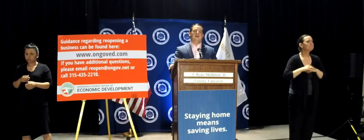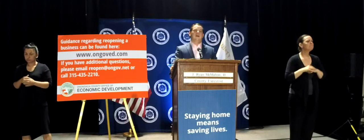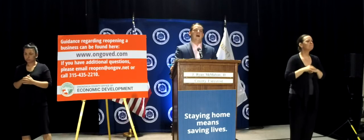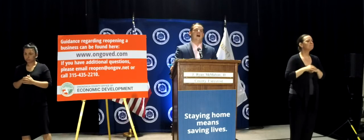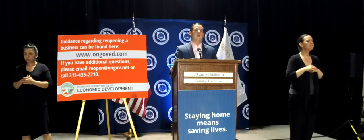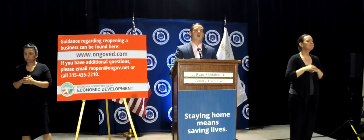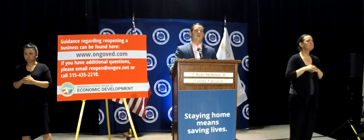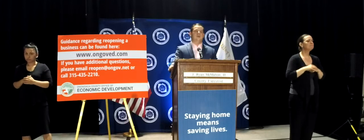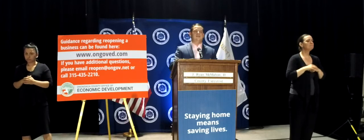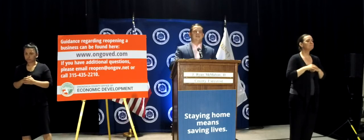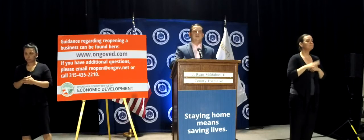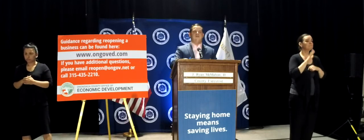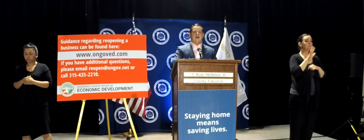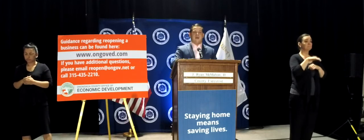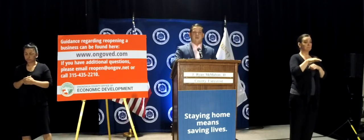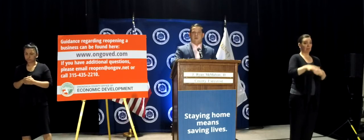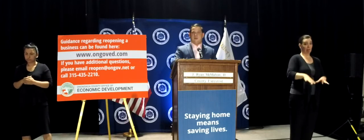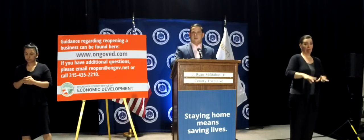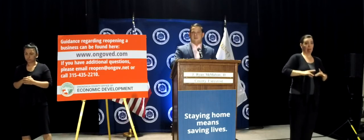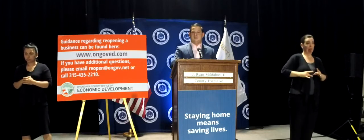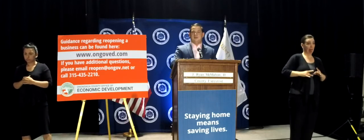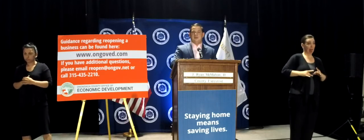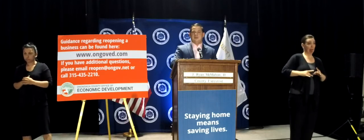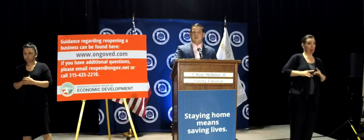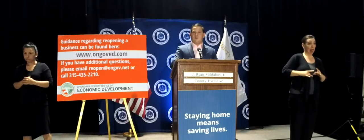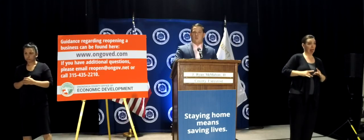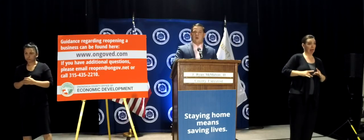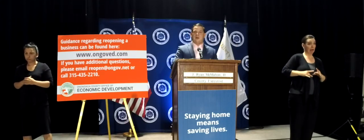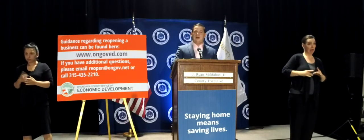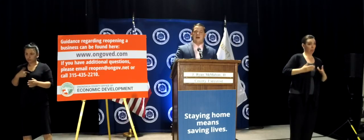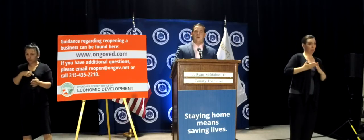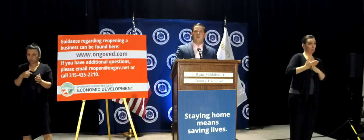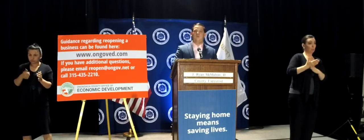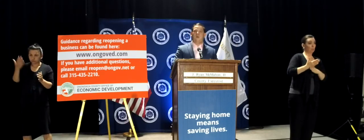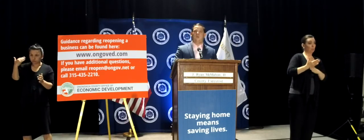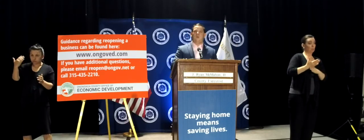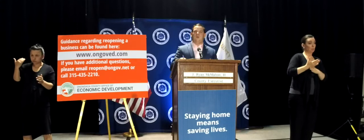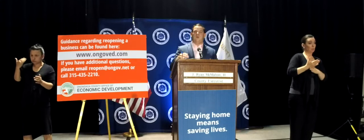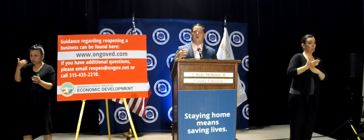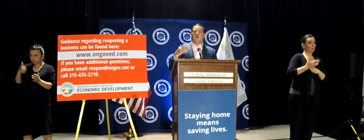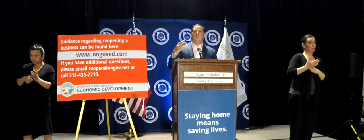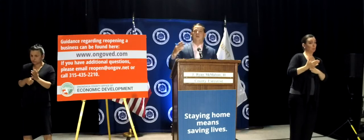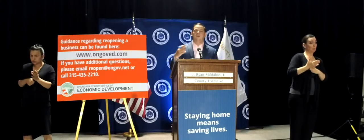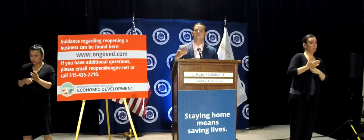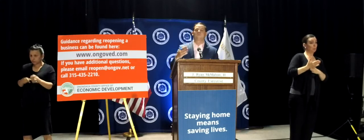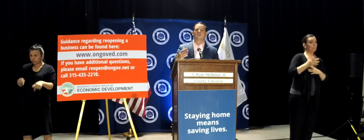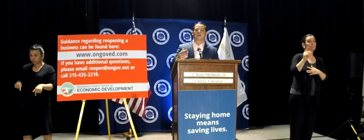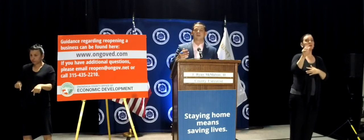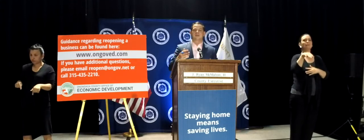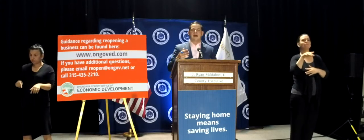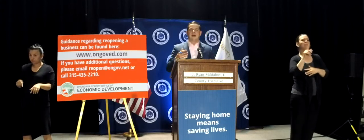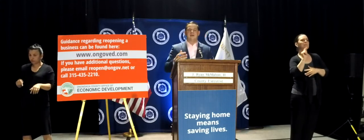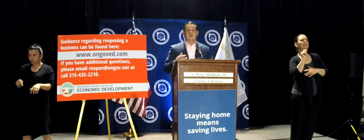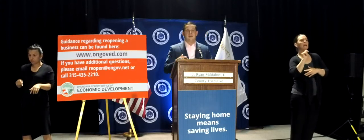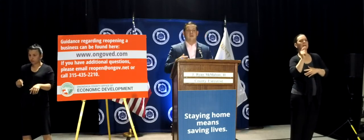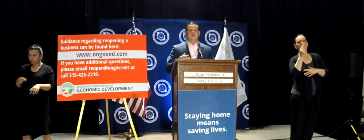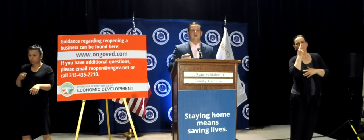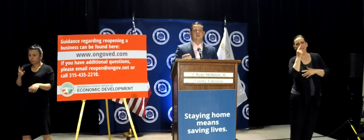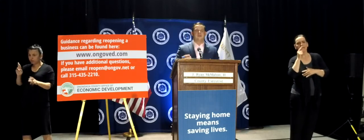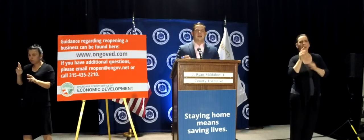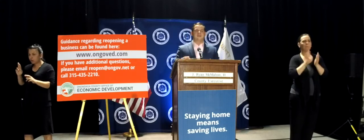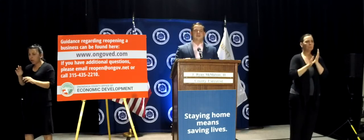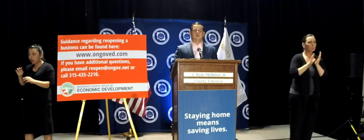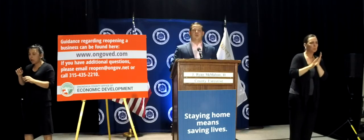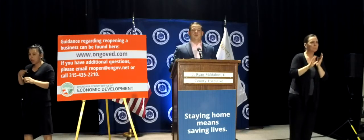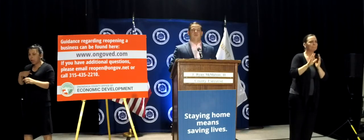it. Where we see the value in this isn't right now, but what we are hoping is that